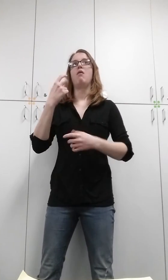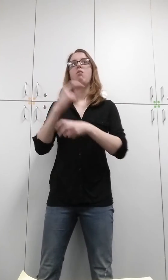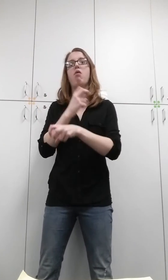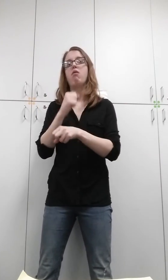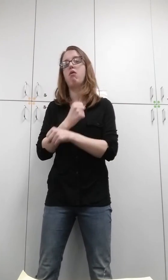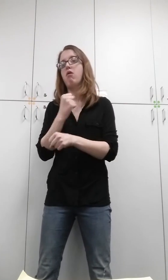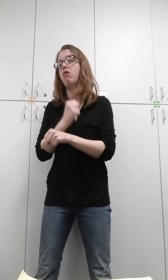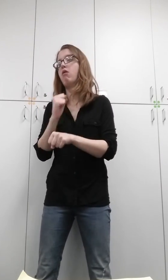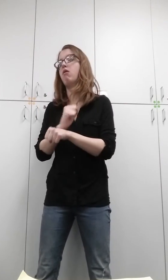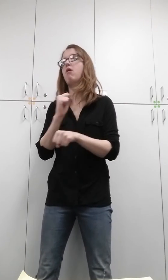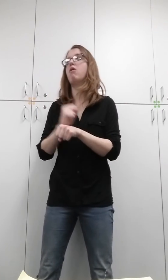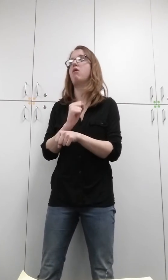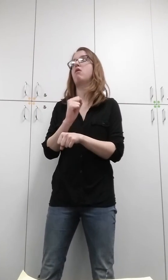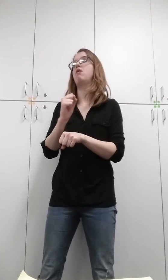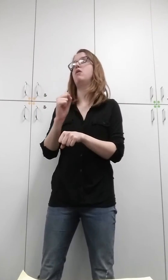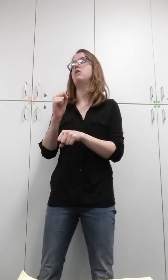as you. Okay, do we talk like that?